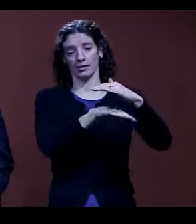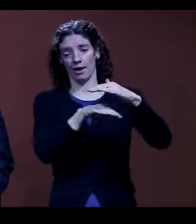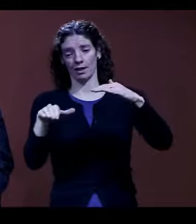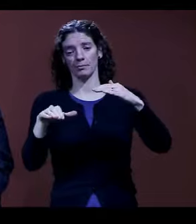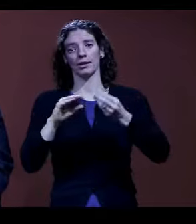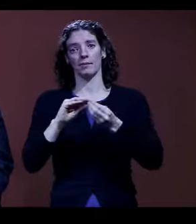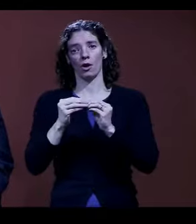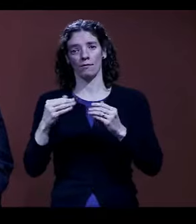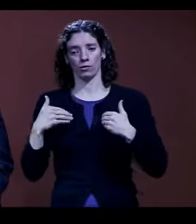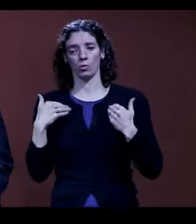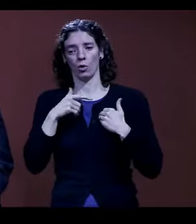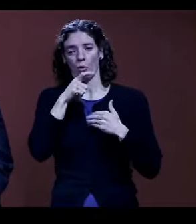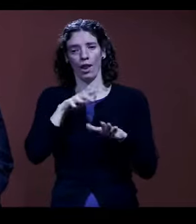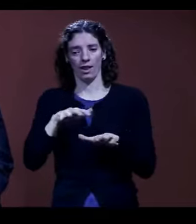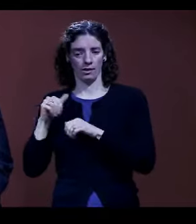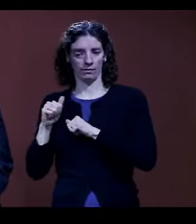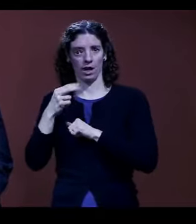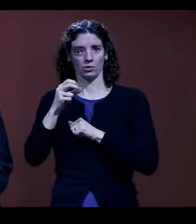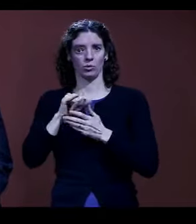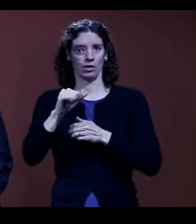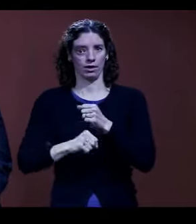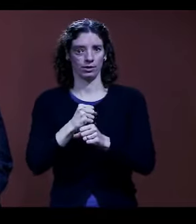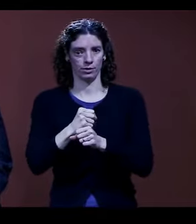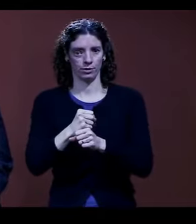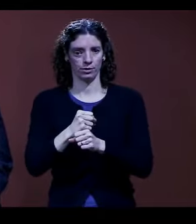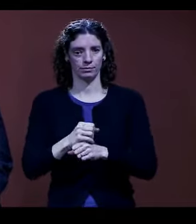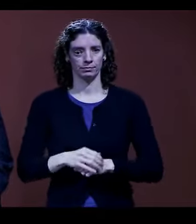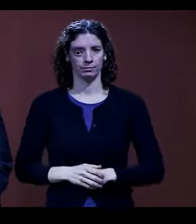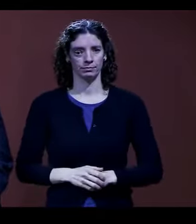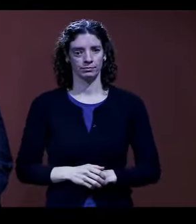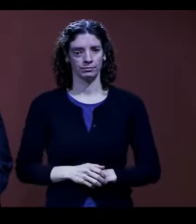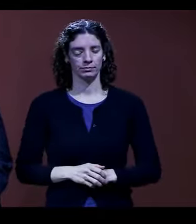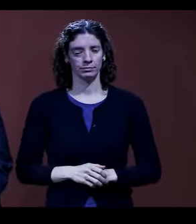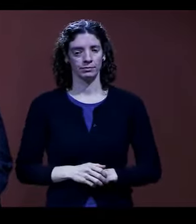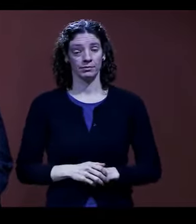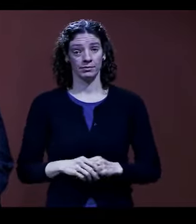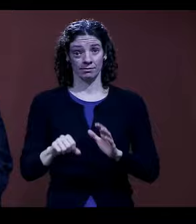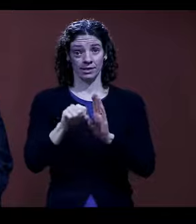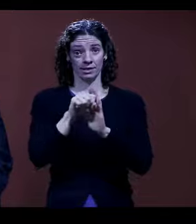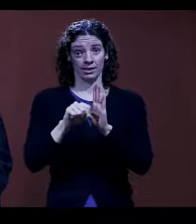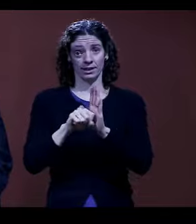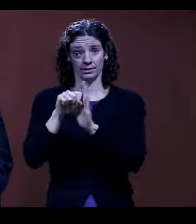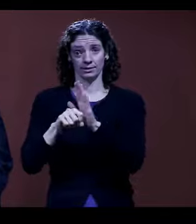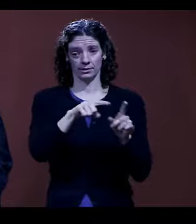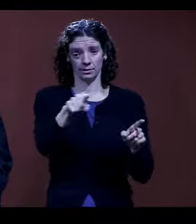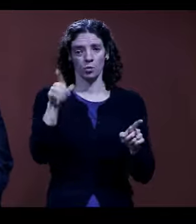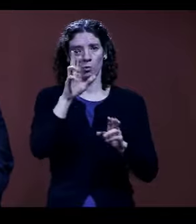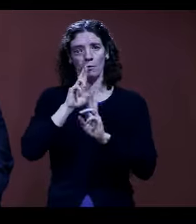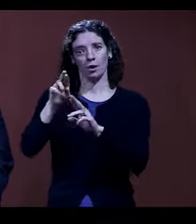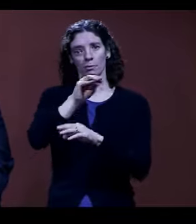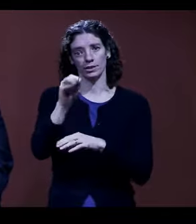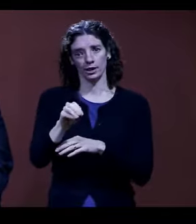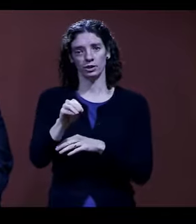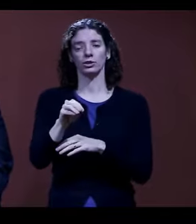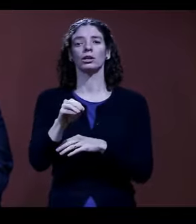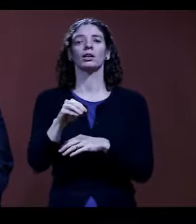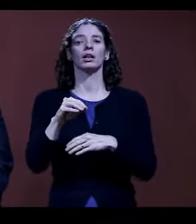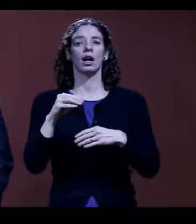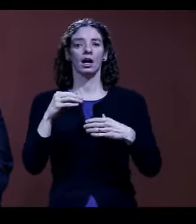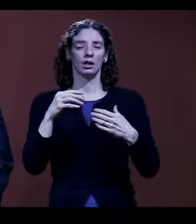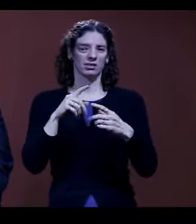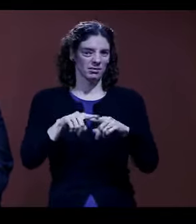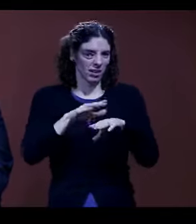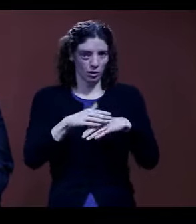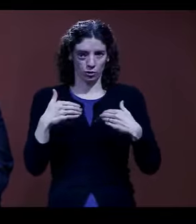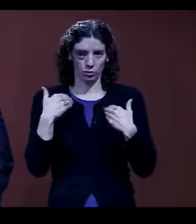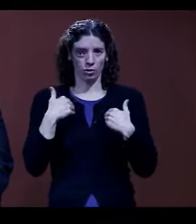who exited high school that year. States report a percentage using the number of youth ages 14 to 21